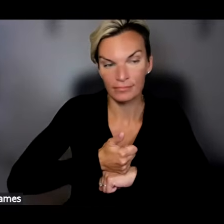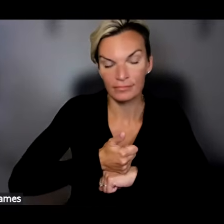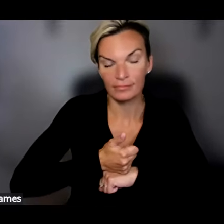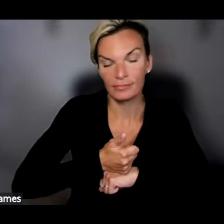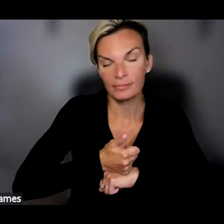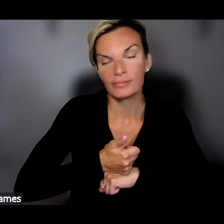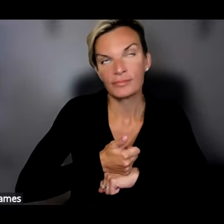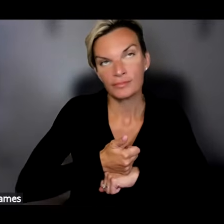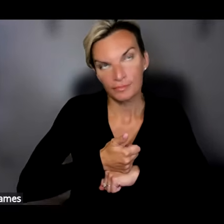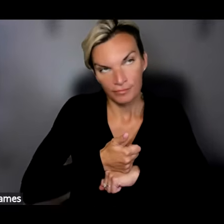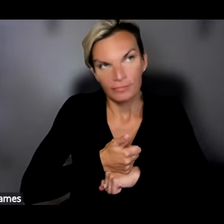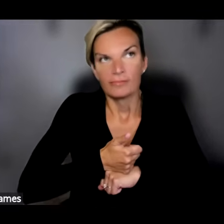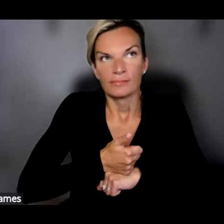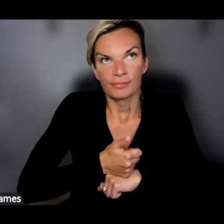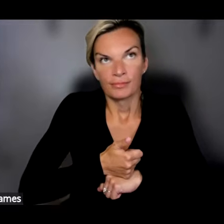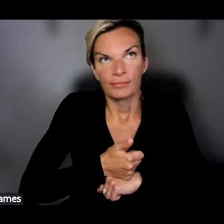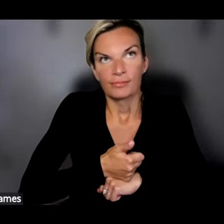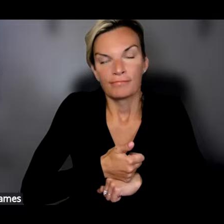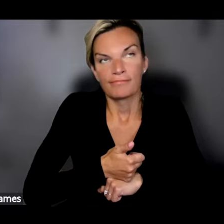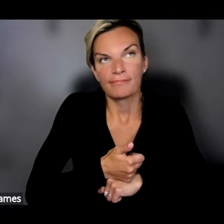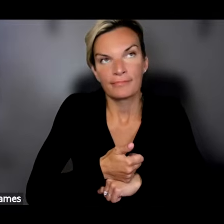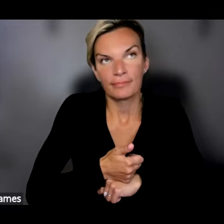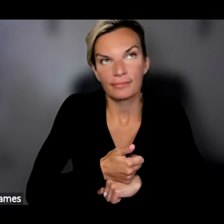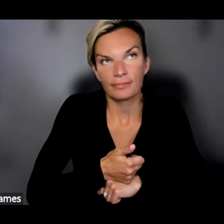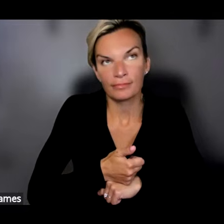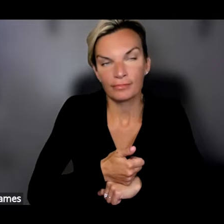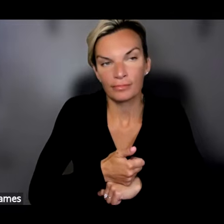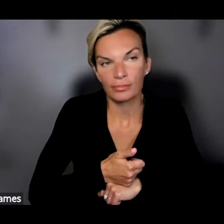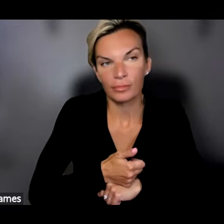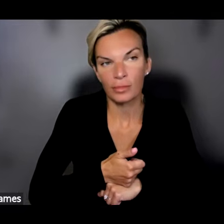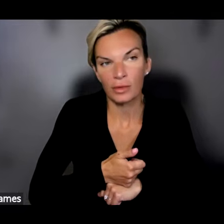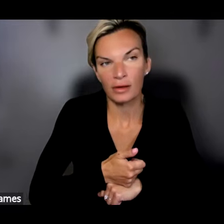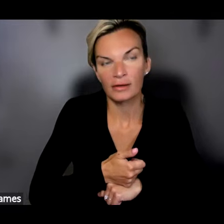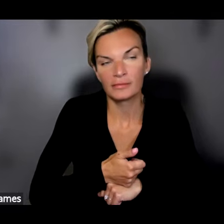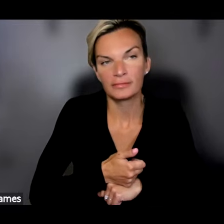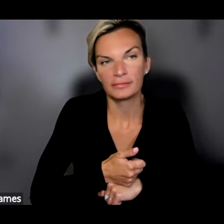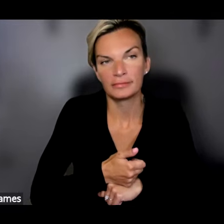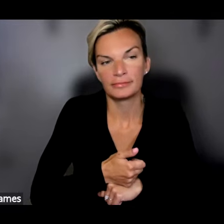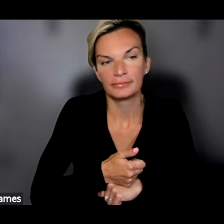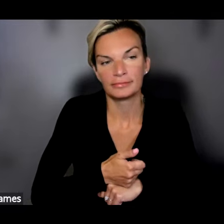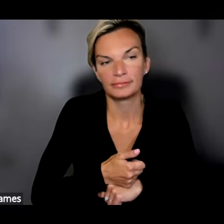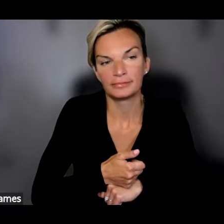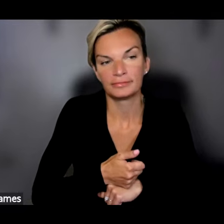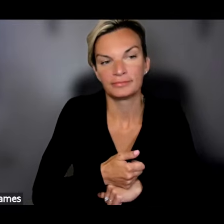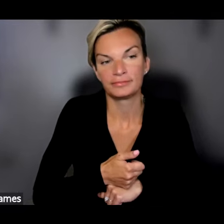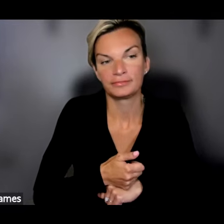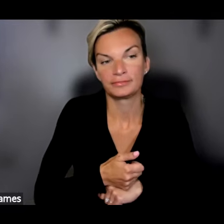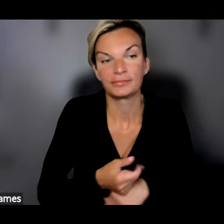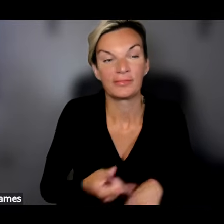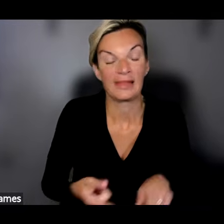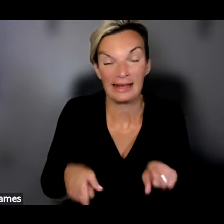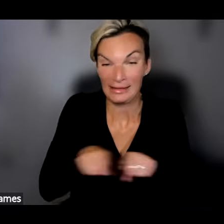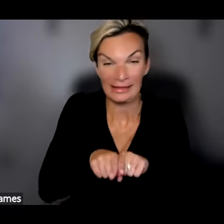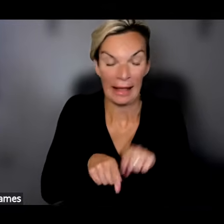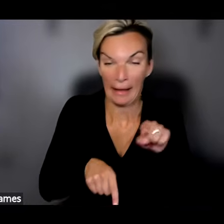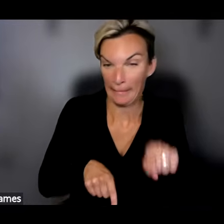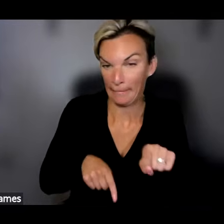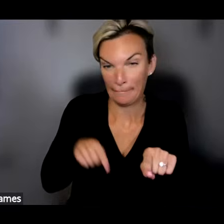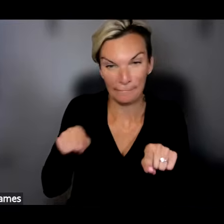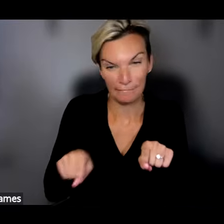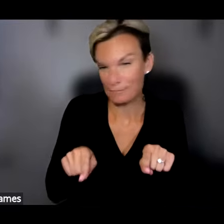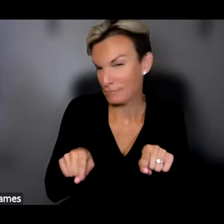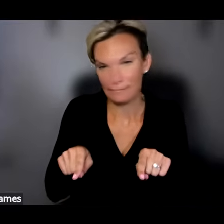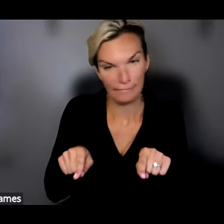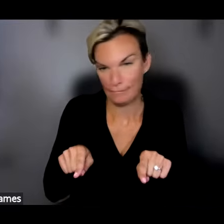think both of these, they're not exactly the same, but they seem to be in line with the proposed ballot language from